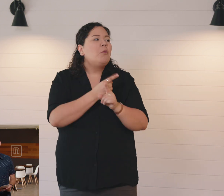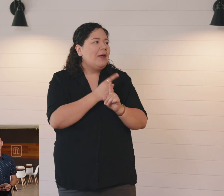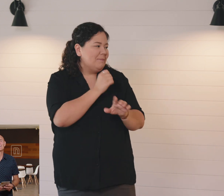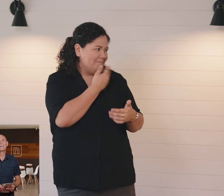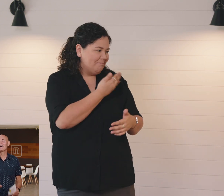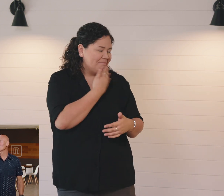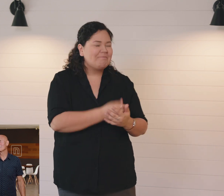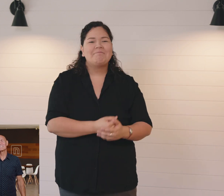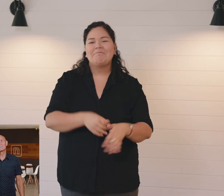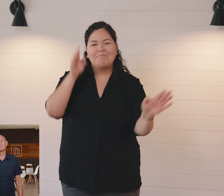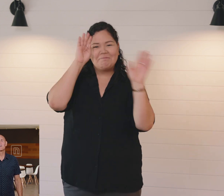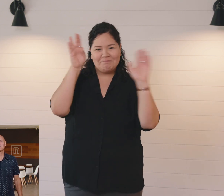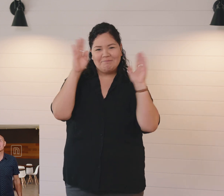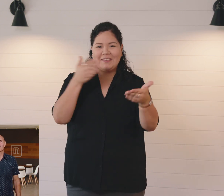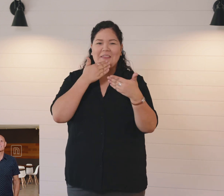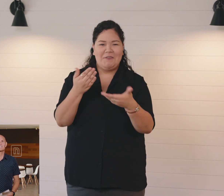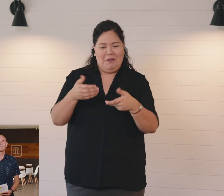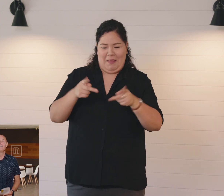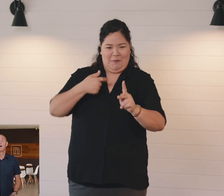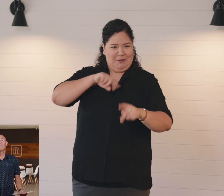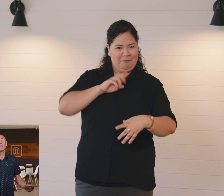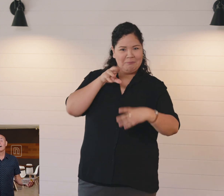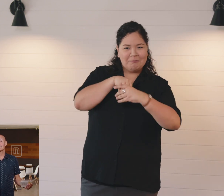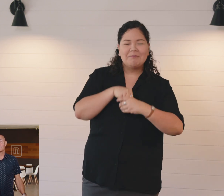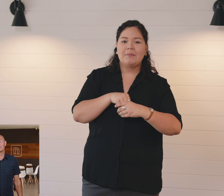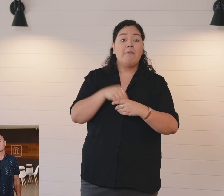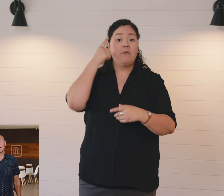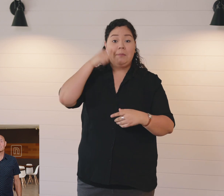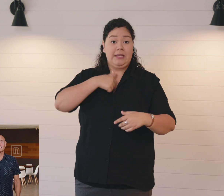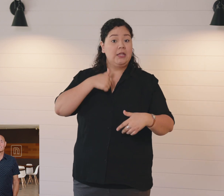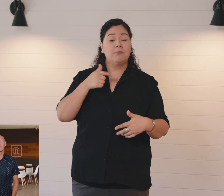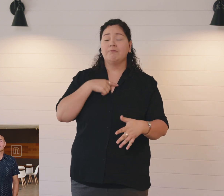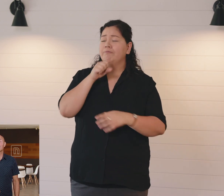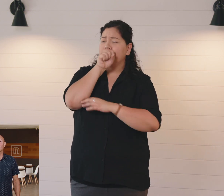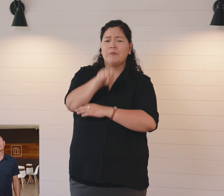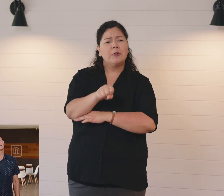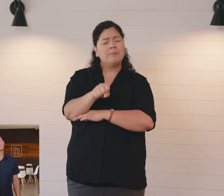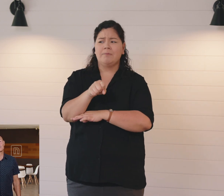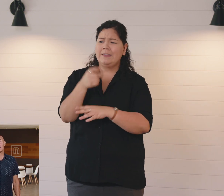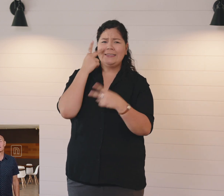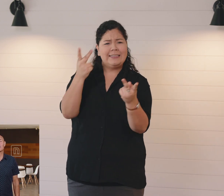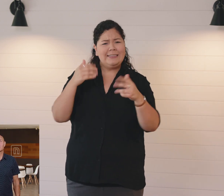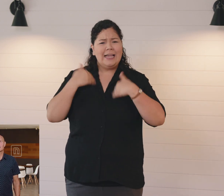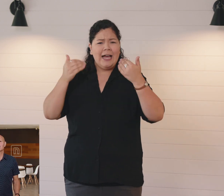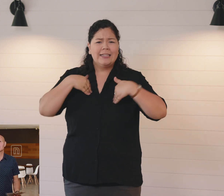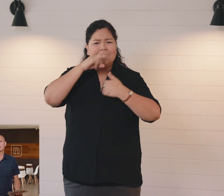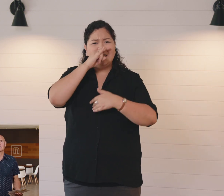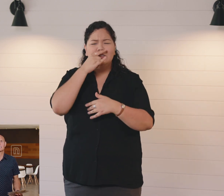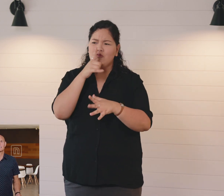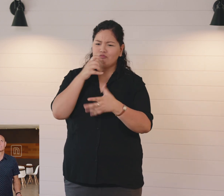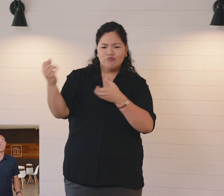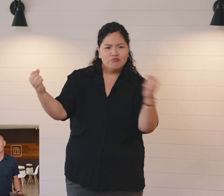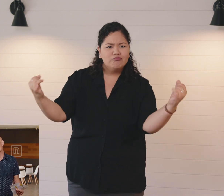Thanks. Okay. Anyway, yes, thanks for letting me be a part of this, Jess. One of the highlights for me as a pastor at church is seeing all of the young kids that are coming each week to learn